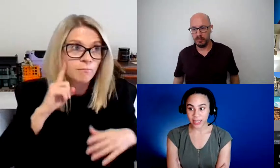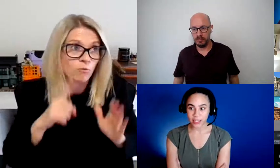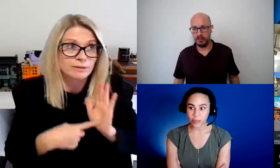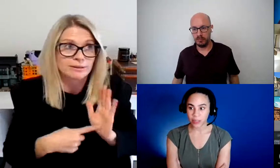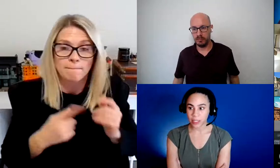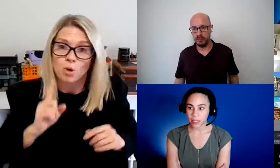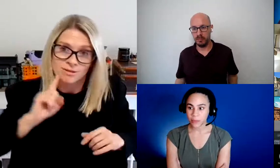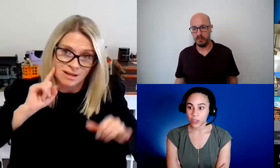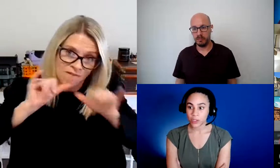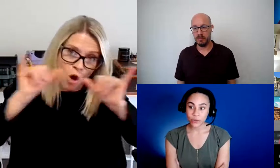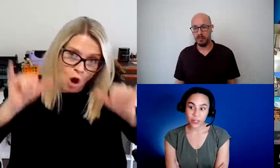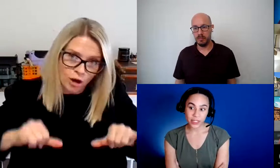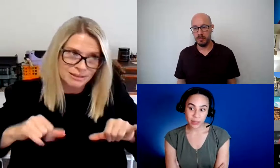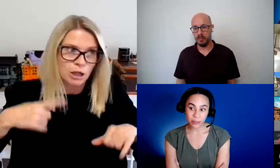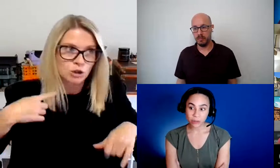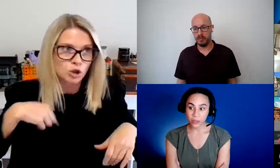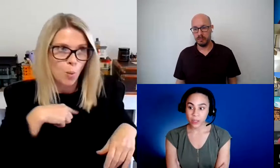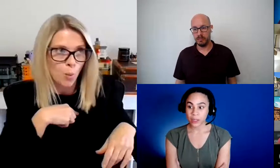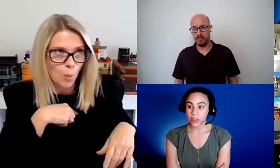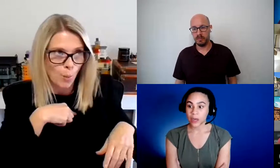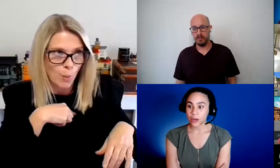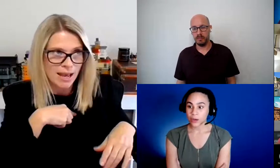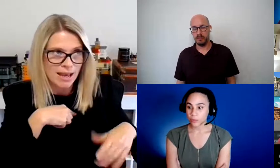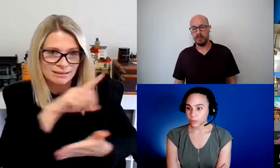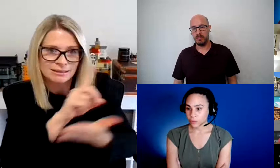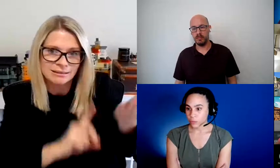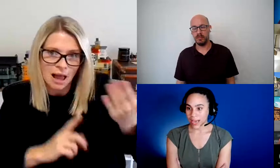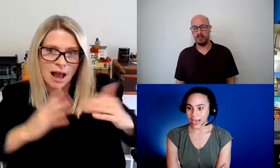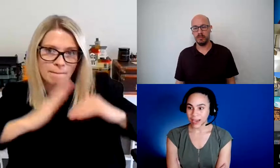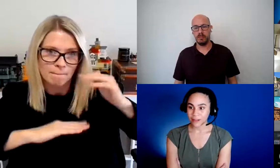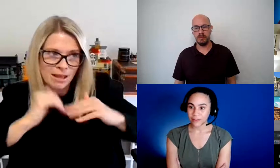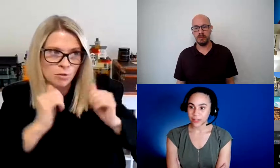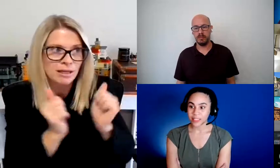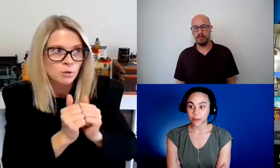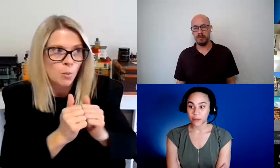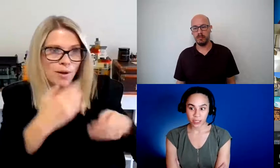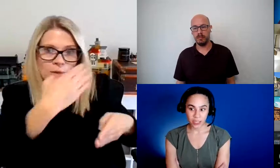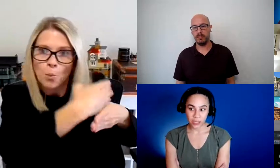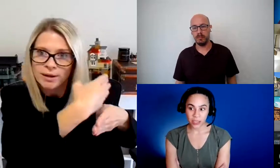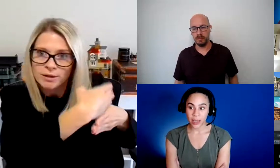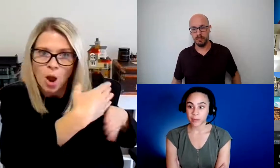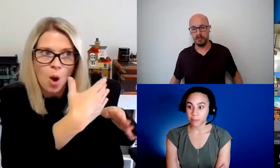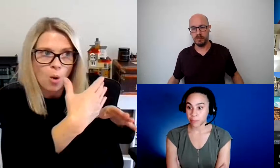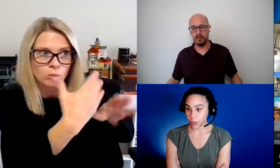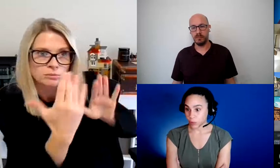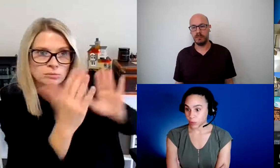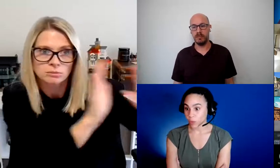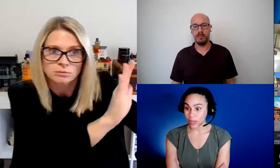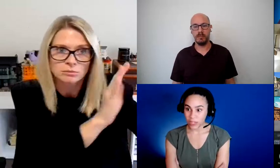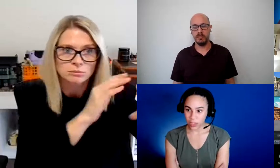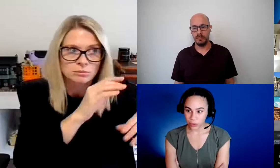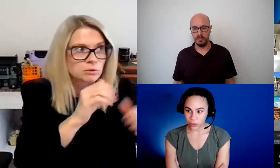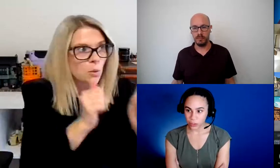that disability. So, for example, we have deaf architects that build with windows